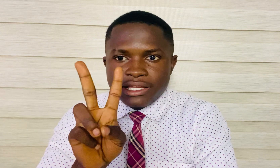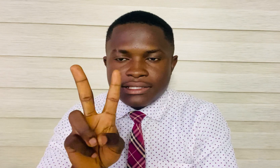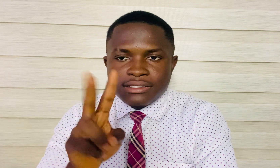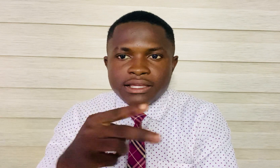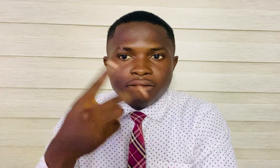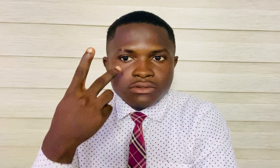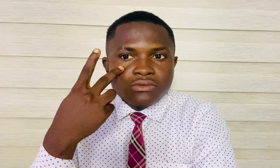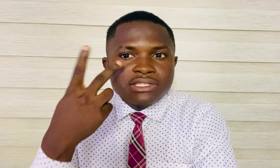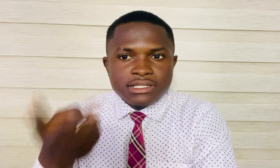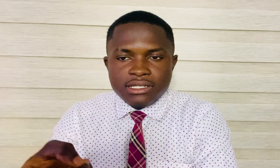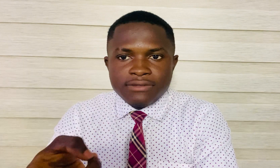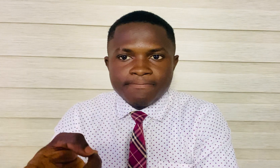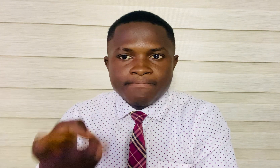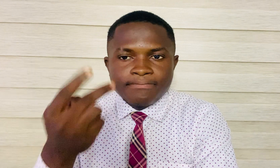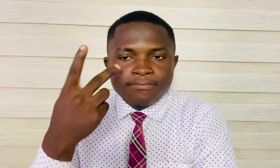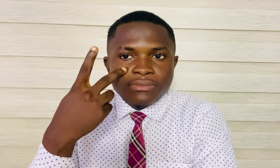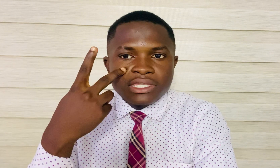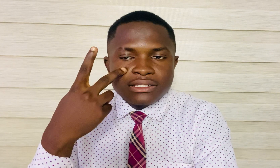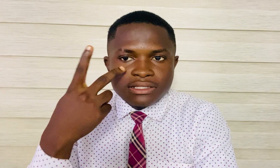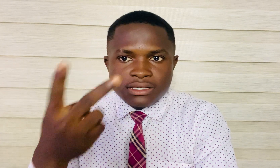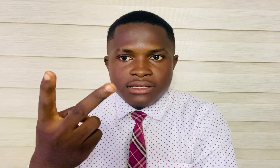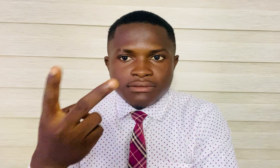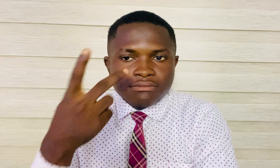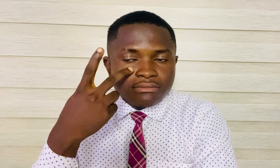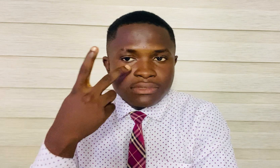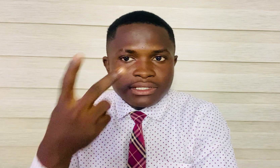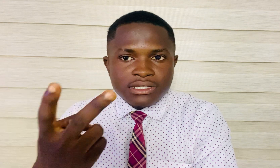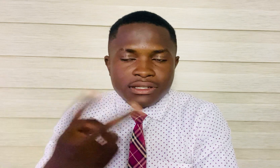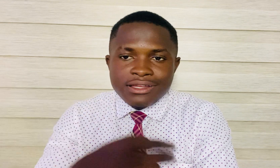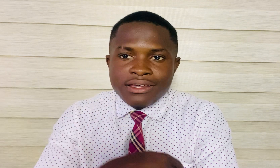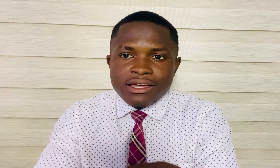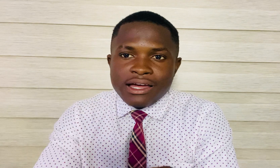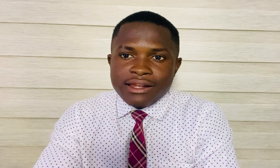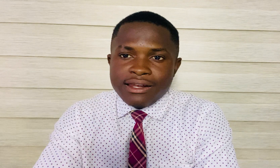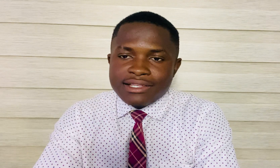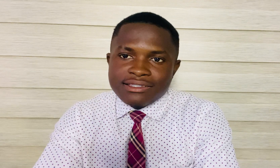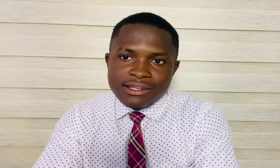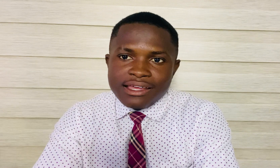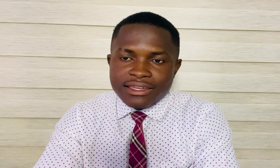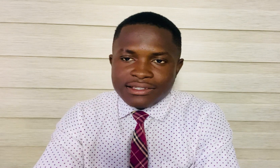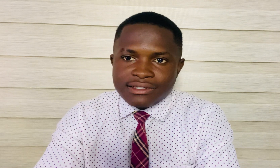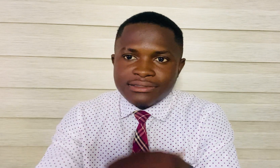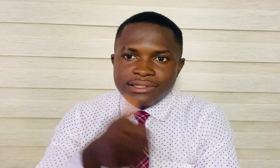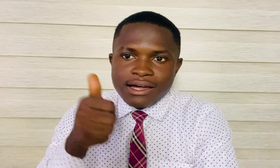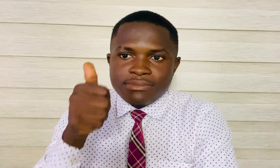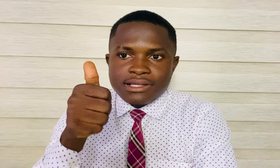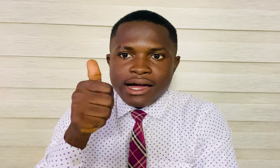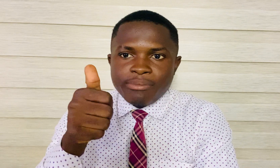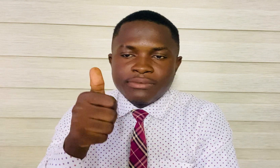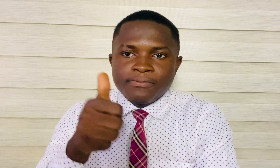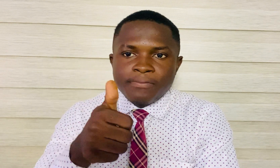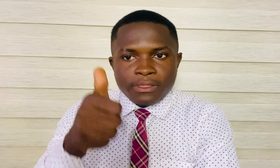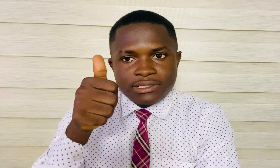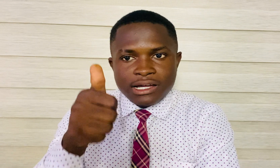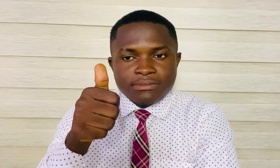this and do see. See. See. The next thing is thumbs up. Thumbs